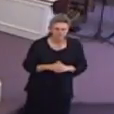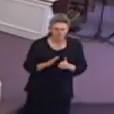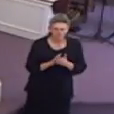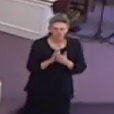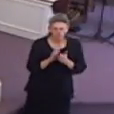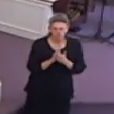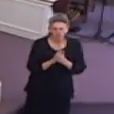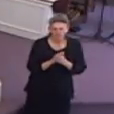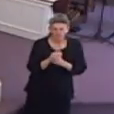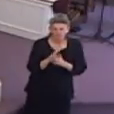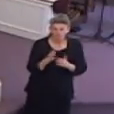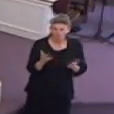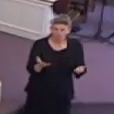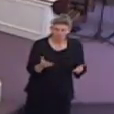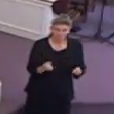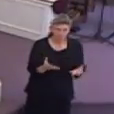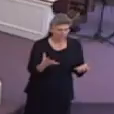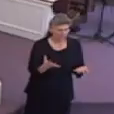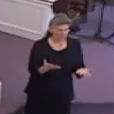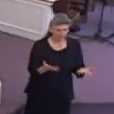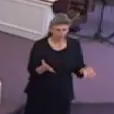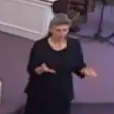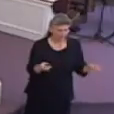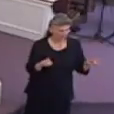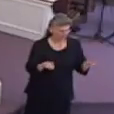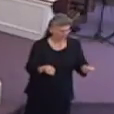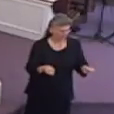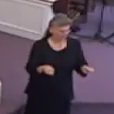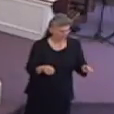Praise God. Well, a lot has already gone into this day.